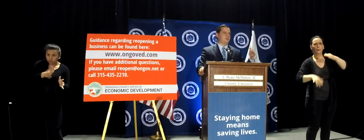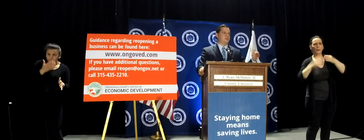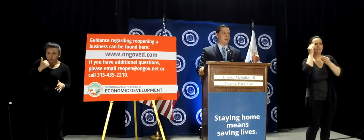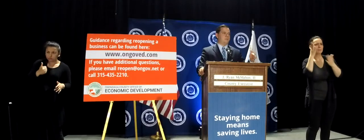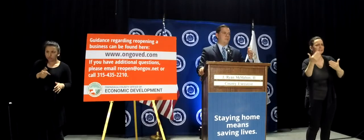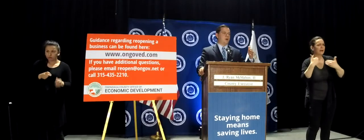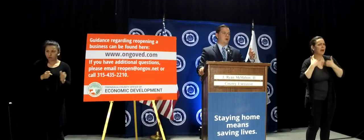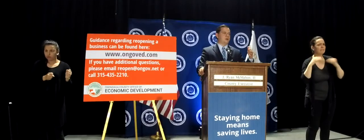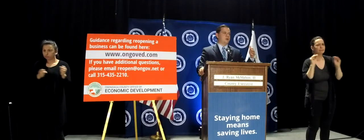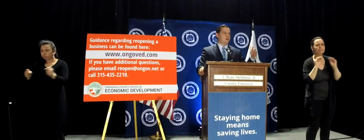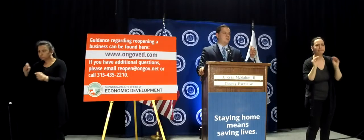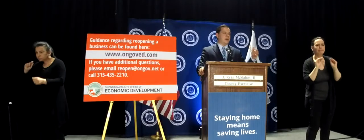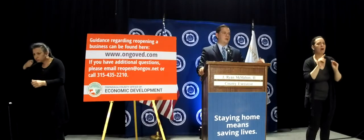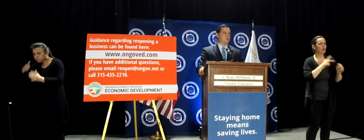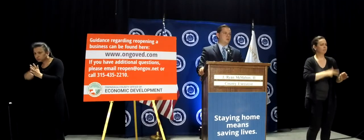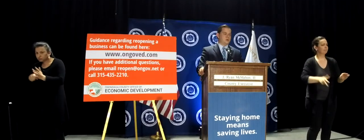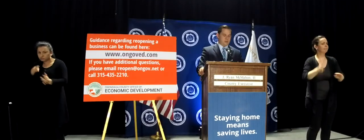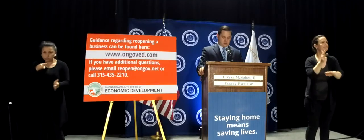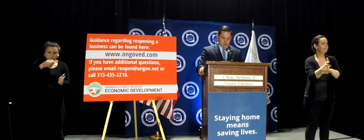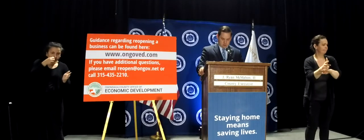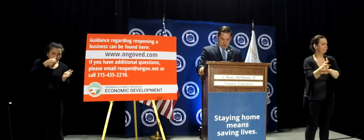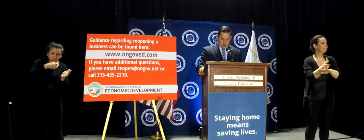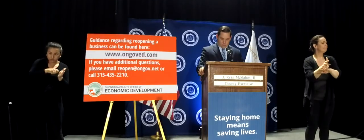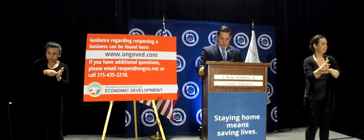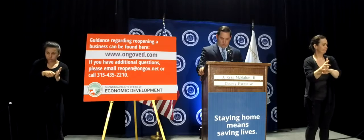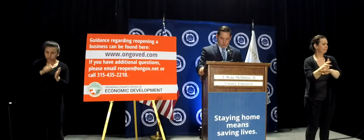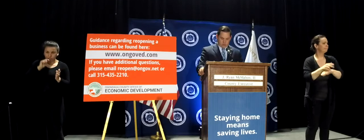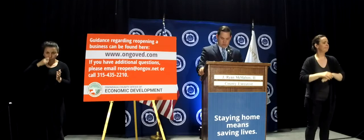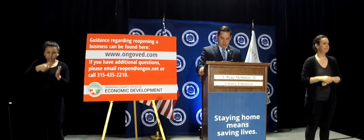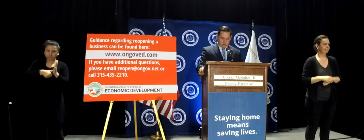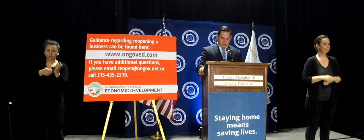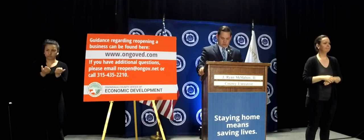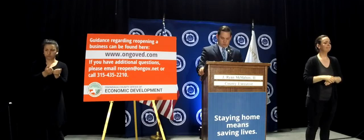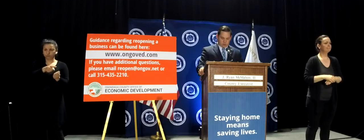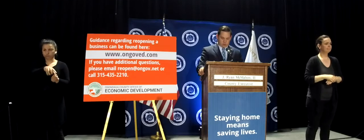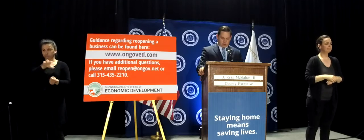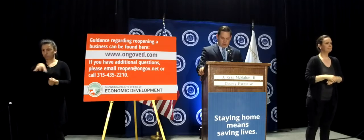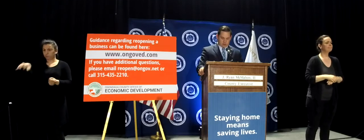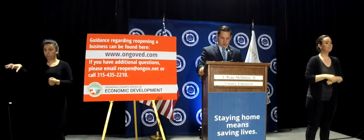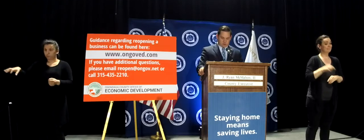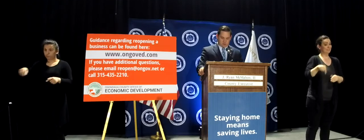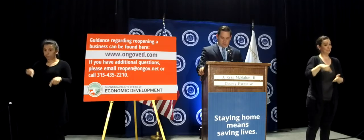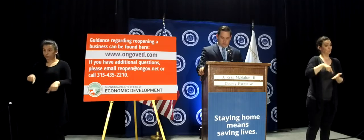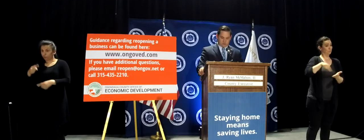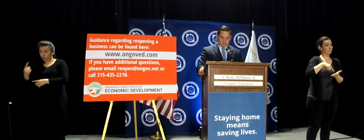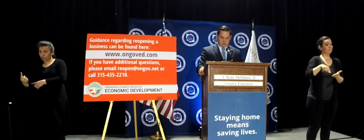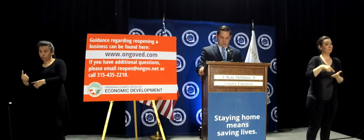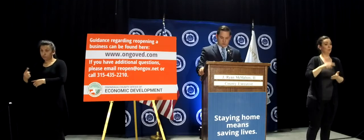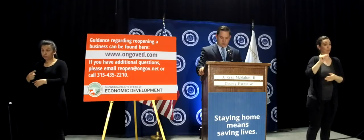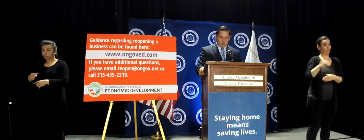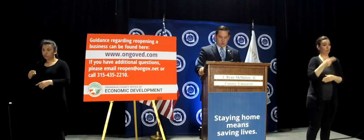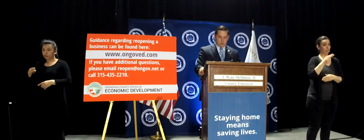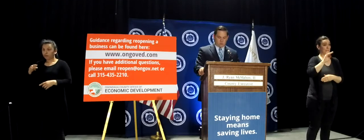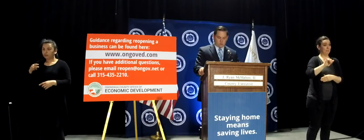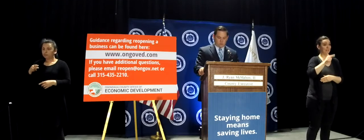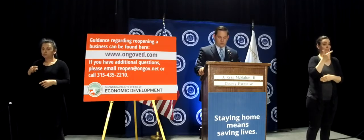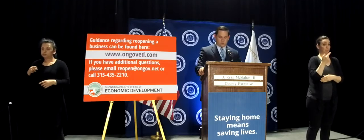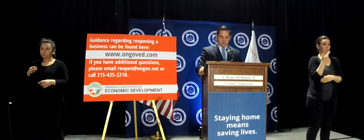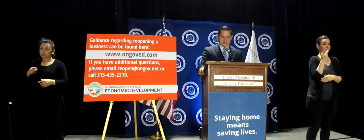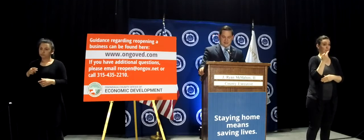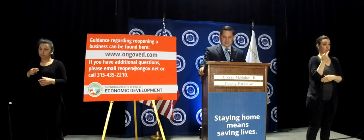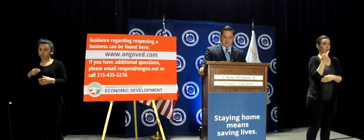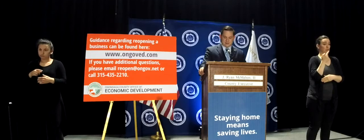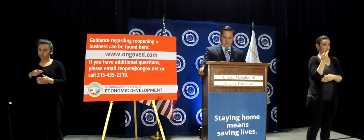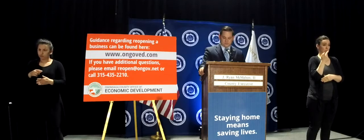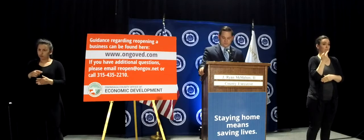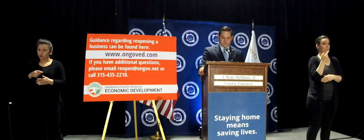testing coming from that part of that community. We're going this week on Thursday, May 21st. We will be